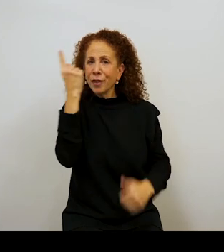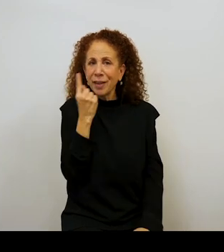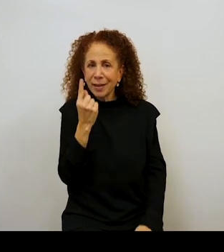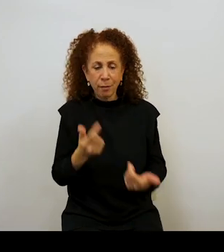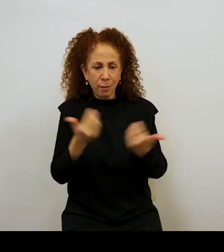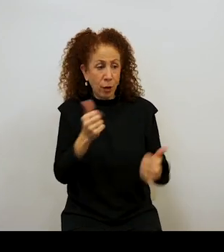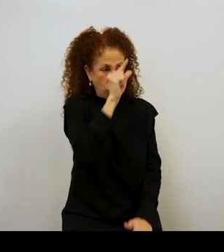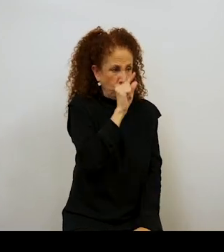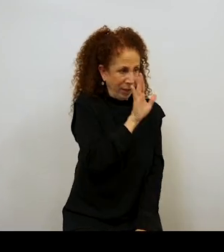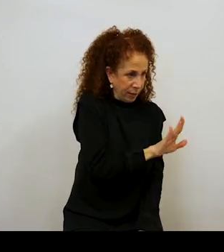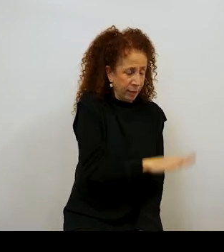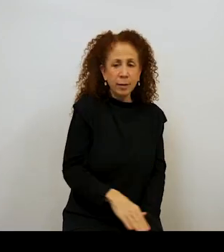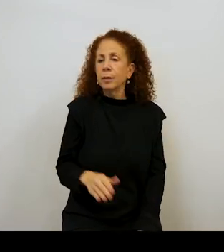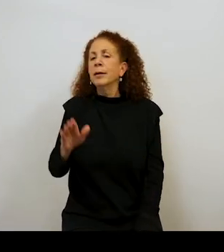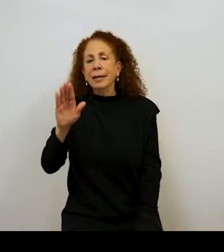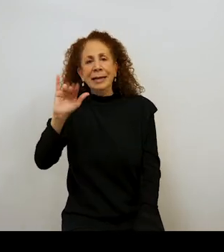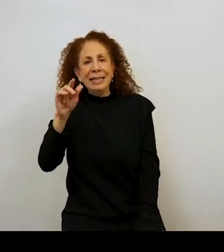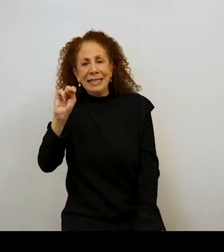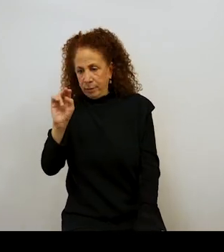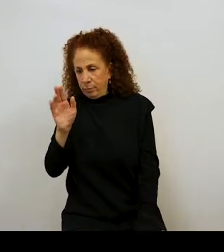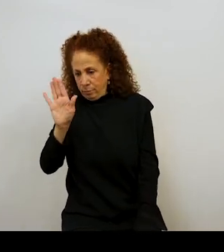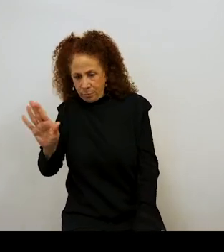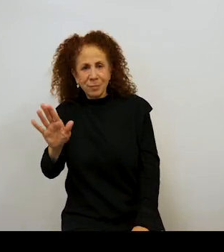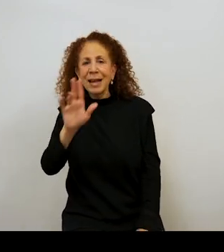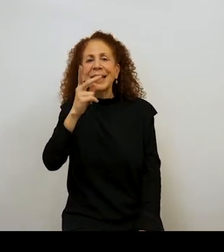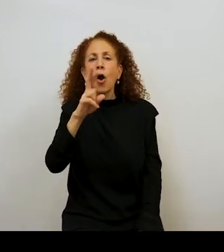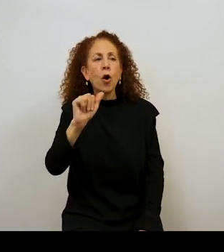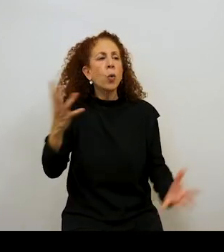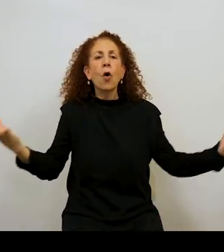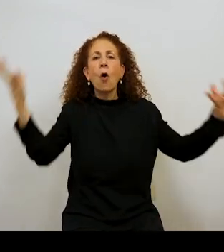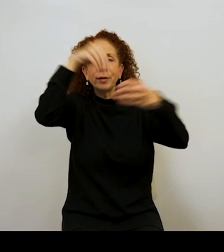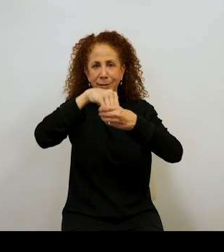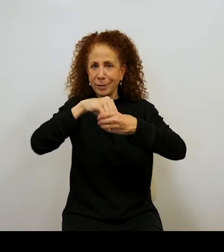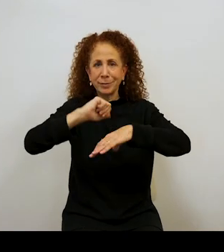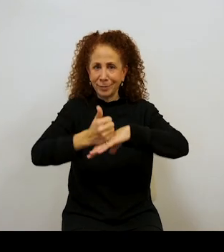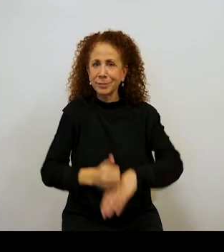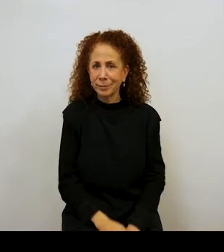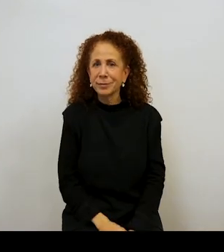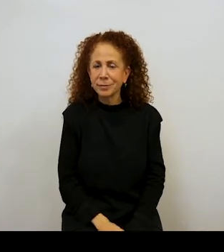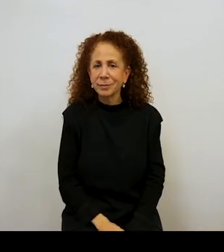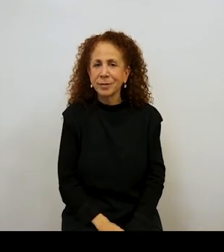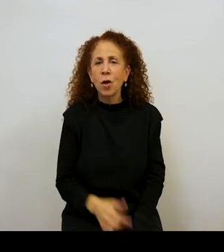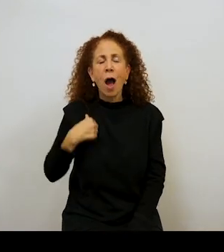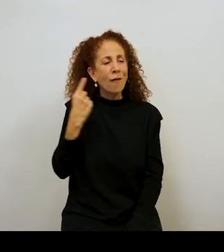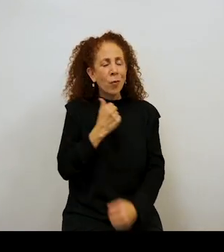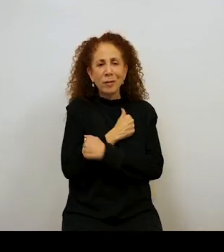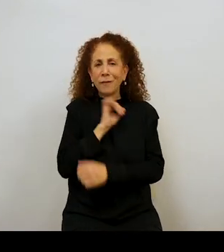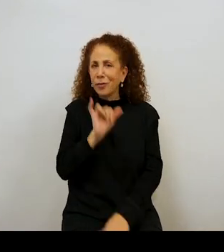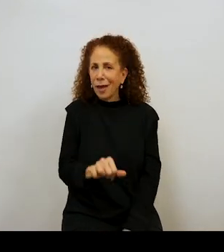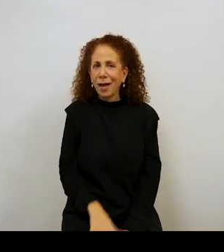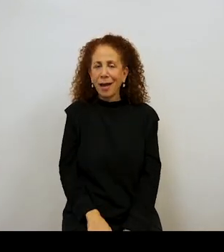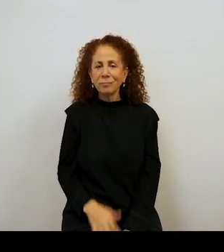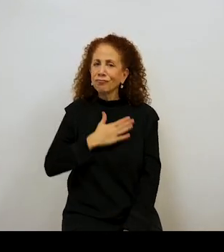mm-hmm. this is Greek and this is Indic, mm-hmm. because Gandhara was all these things. Mm-hmm. And so I've always just loved that, and I've